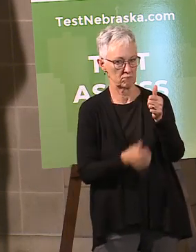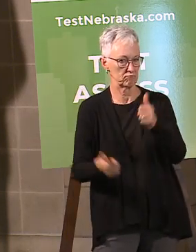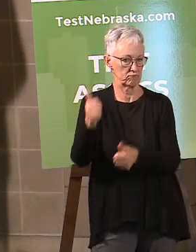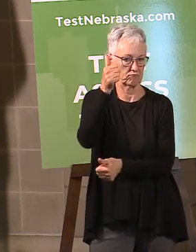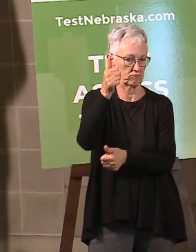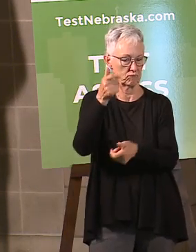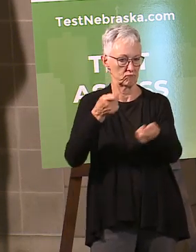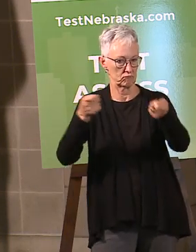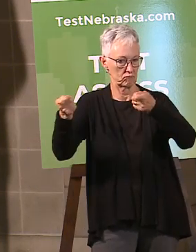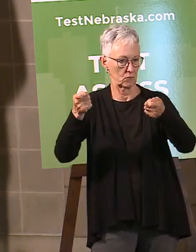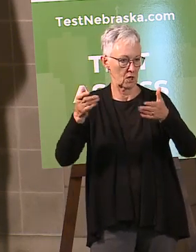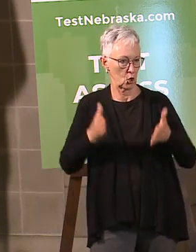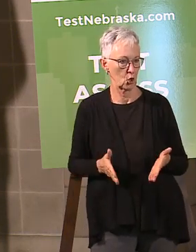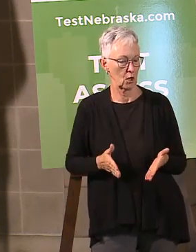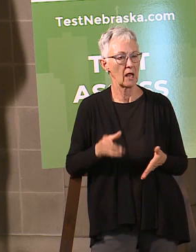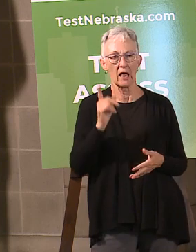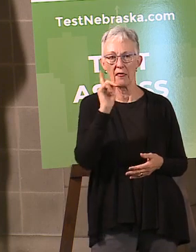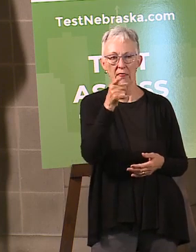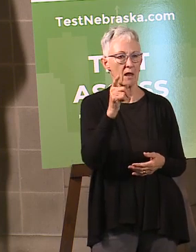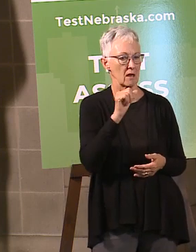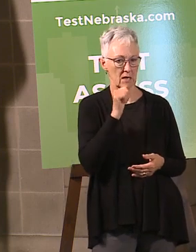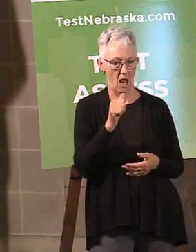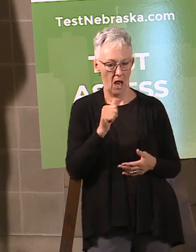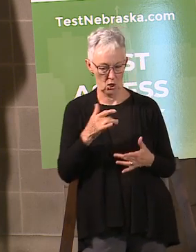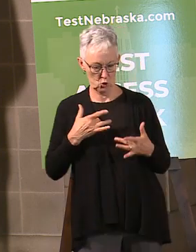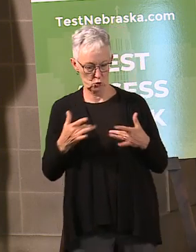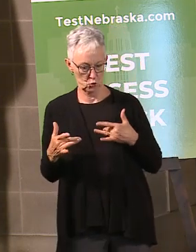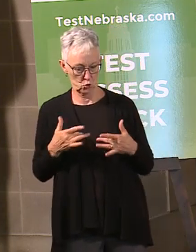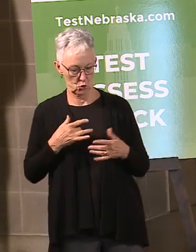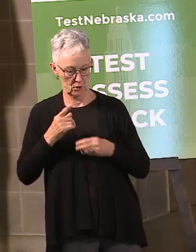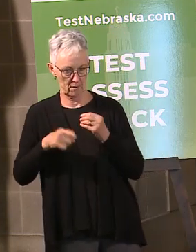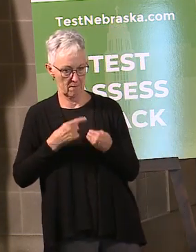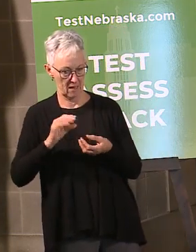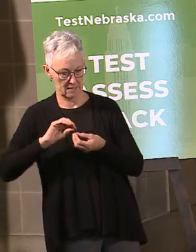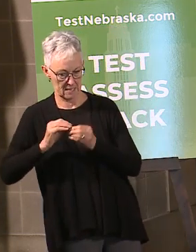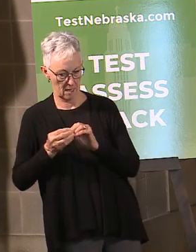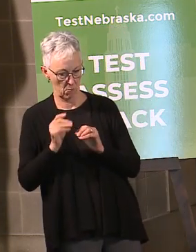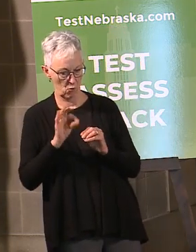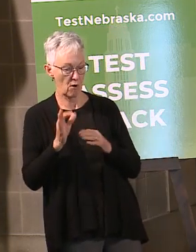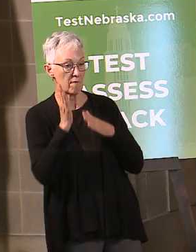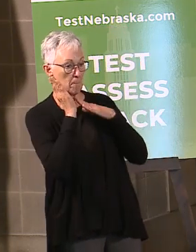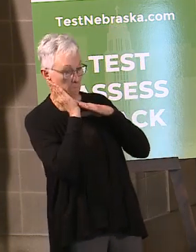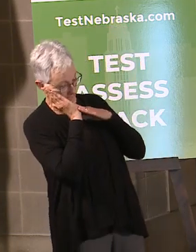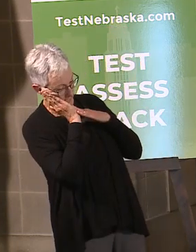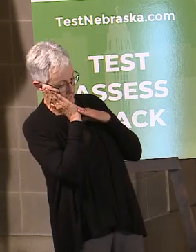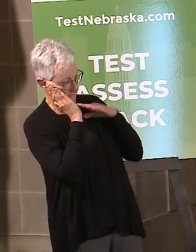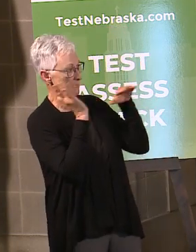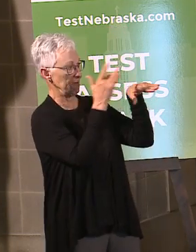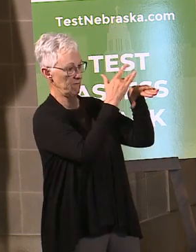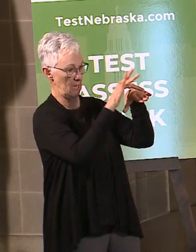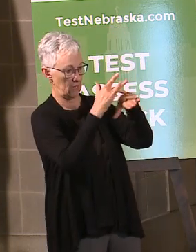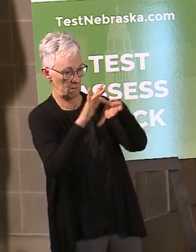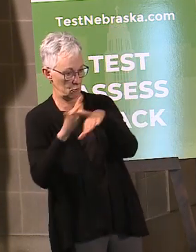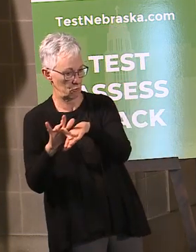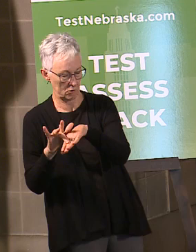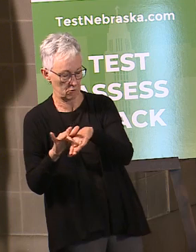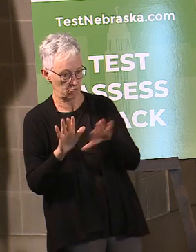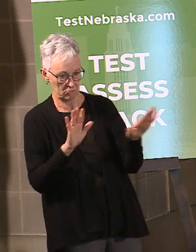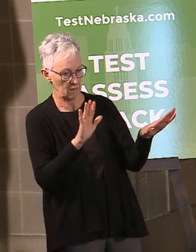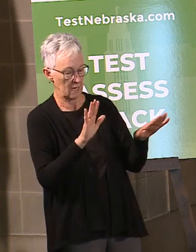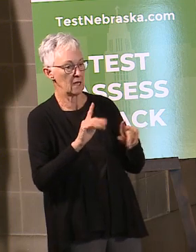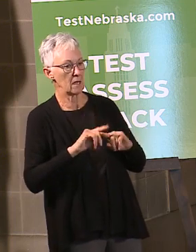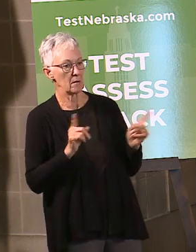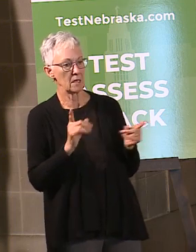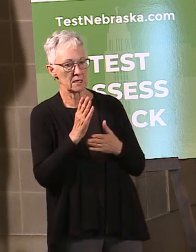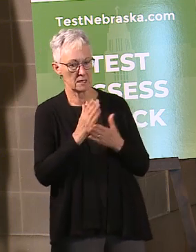concern, they're not so concerned about the actual physical beds that are available. That is truly available. But some of